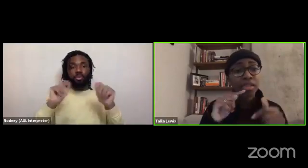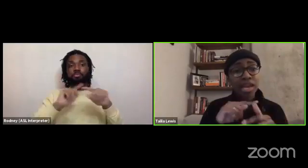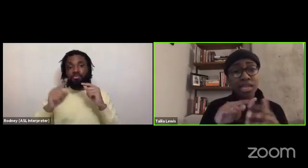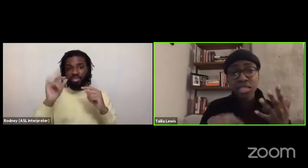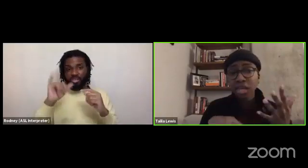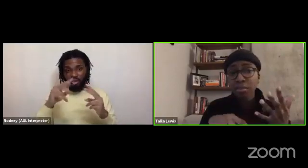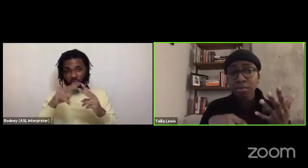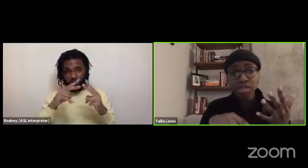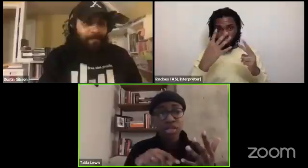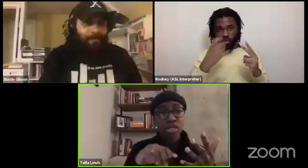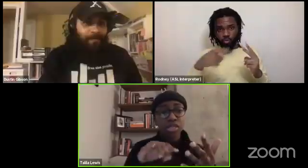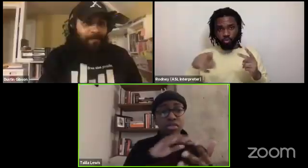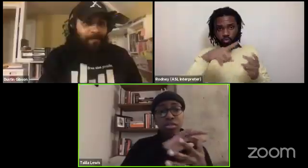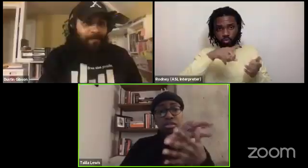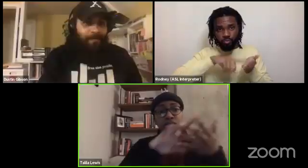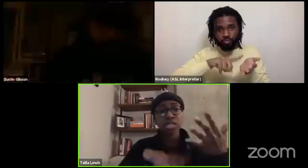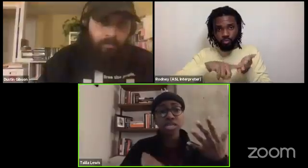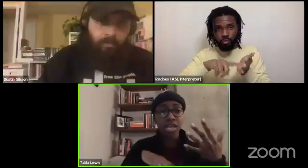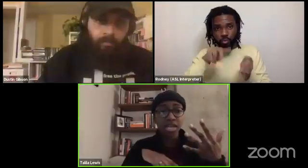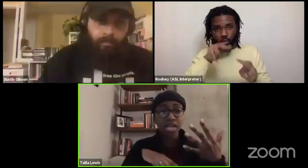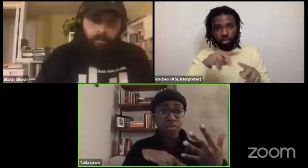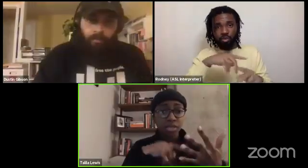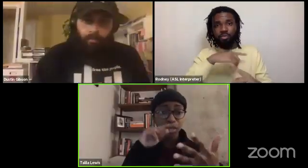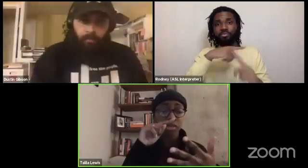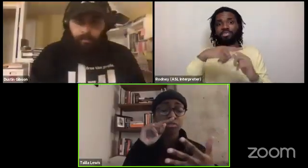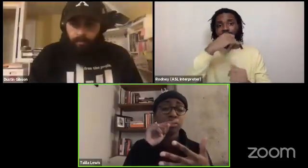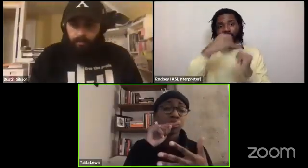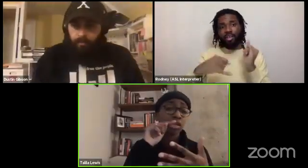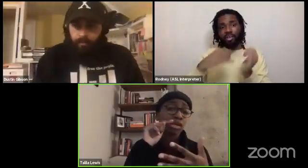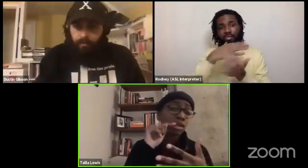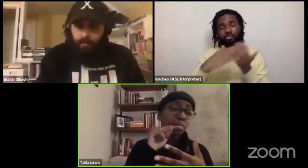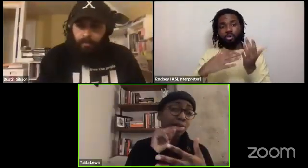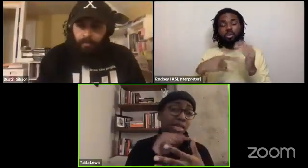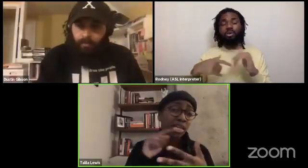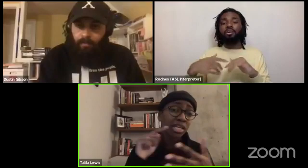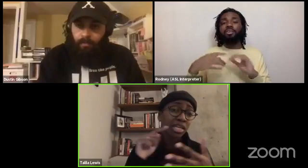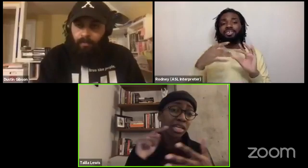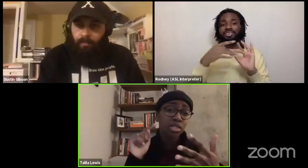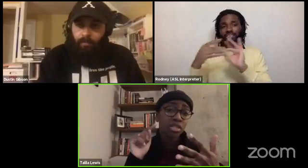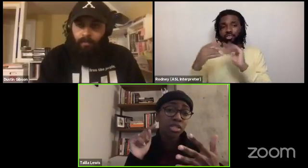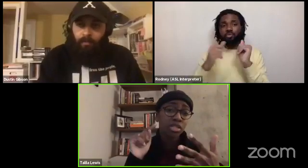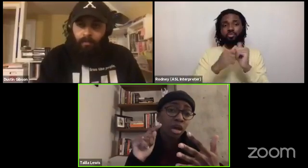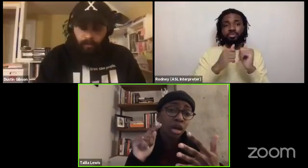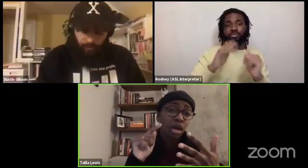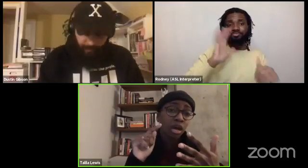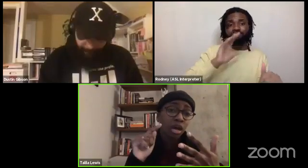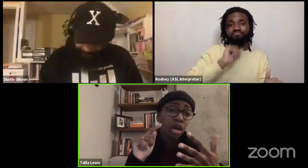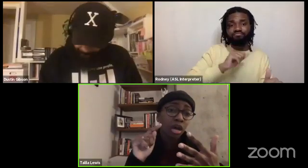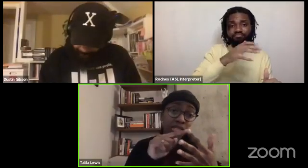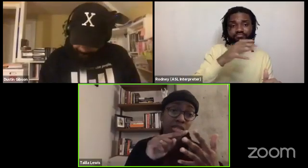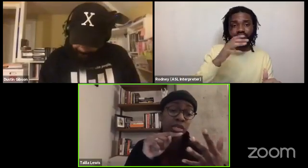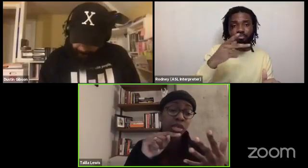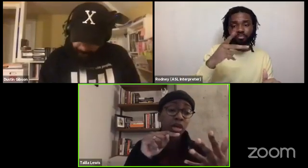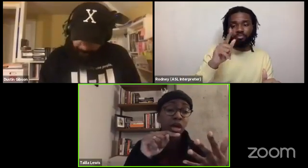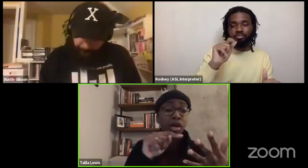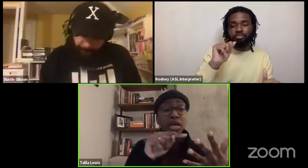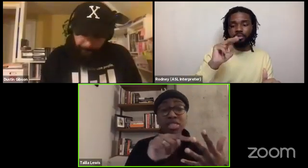And the last thing I'll mention is this connection between plantations,